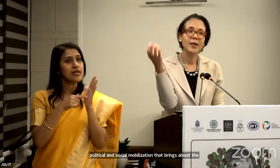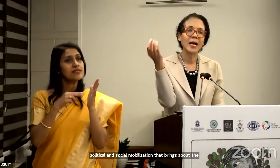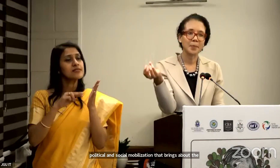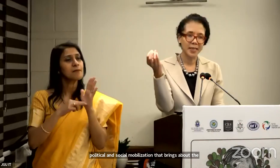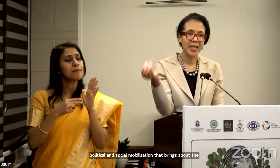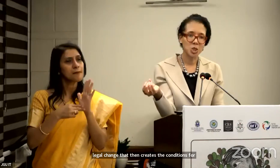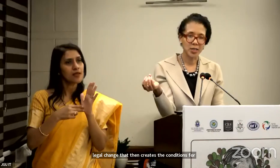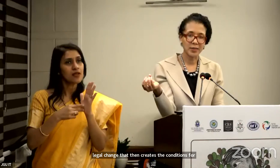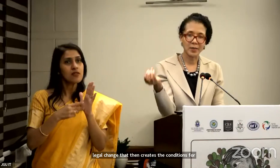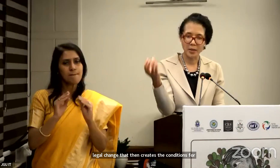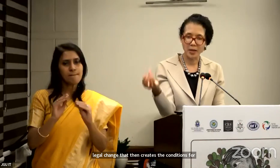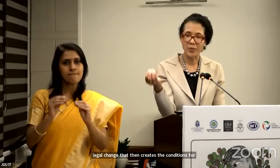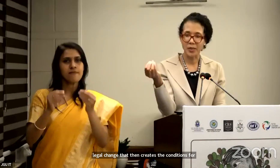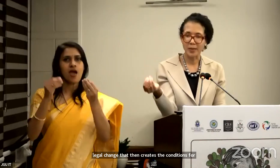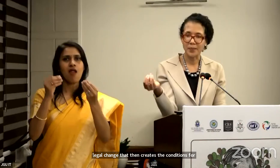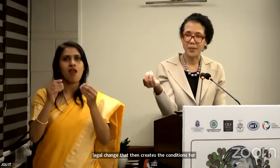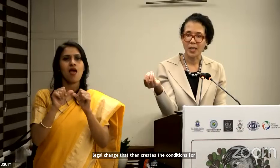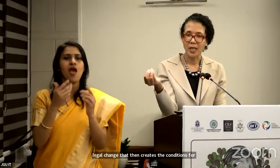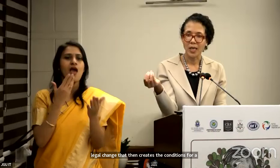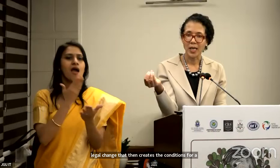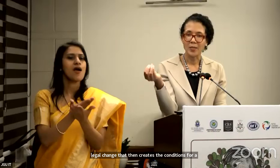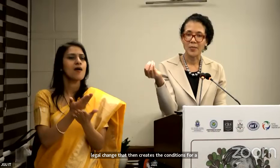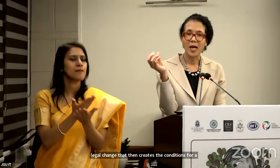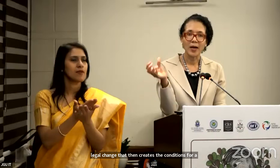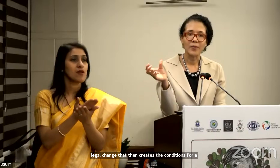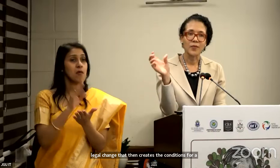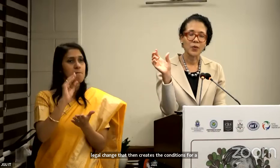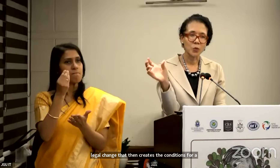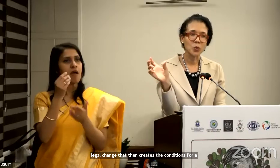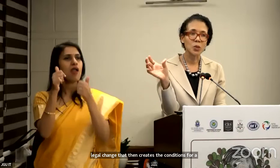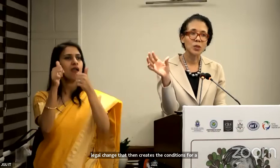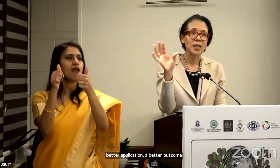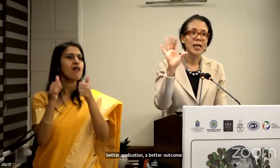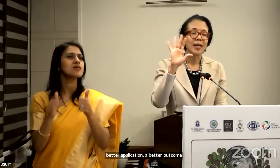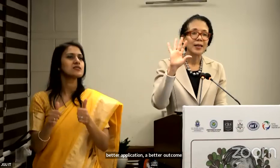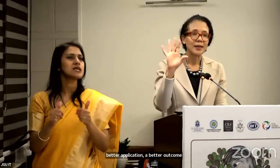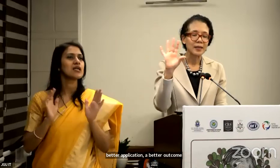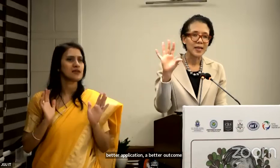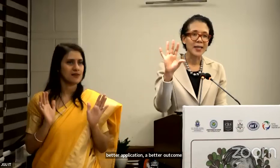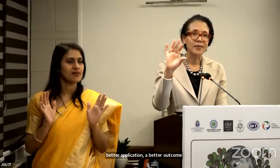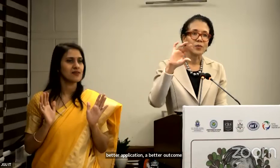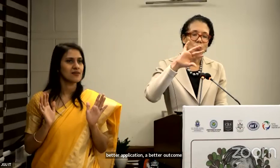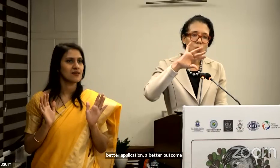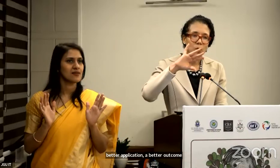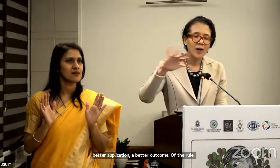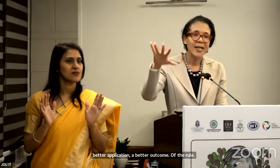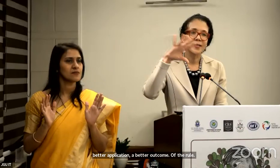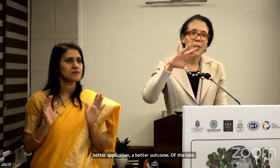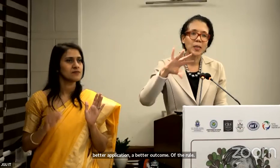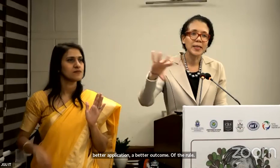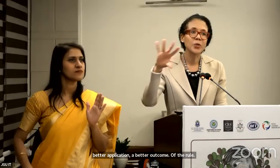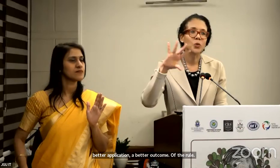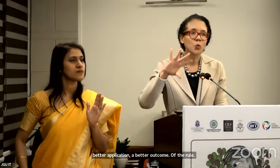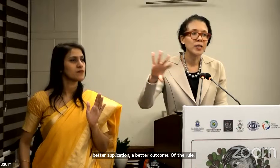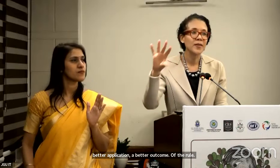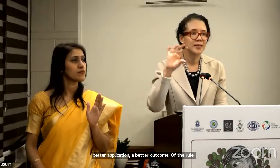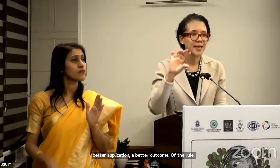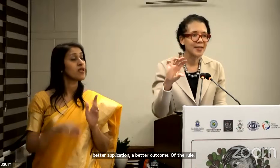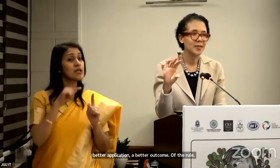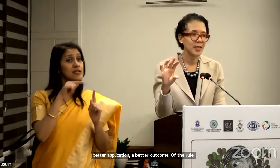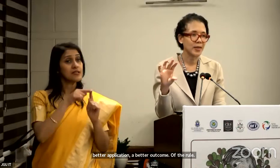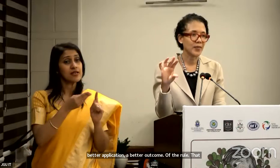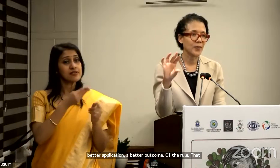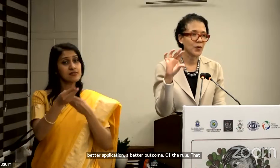a better application, a better outcome of the rule that provides the political will